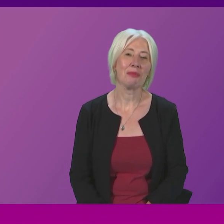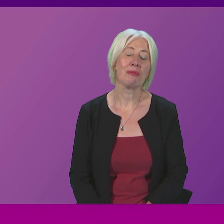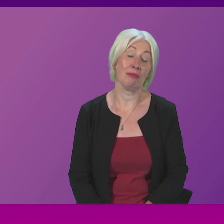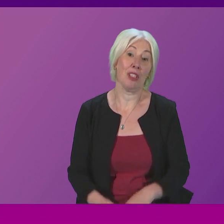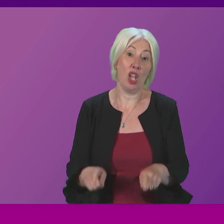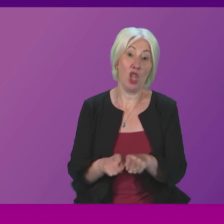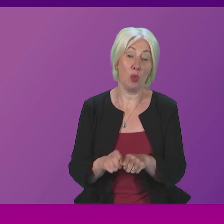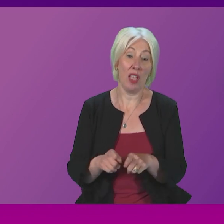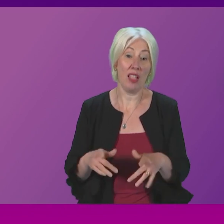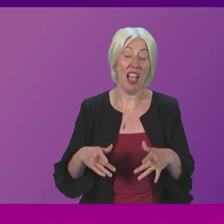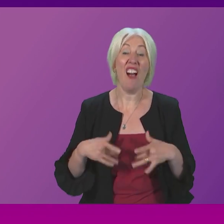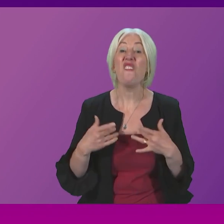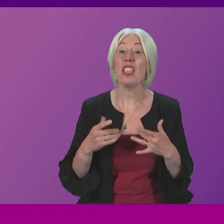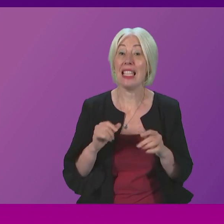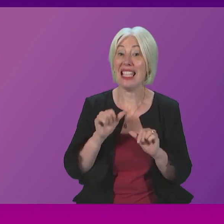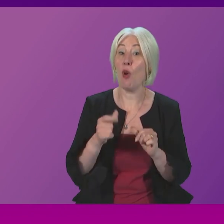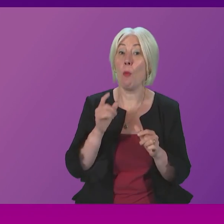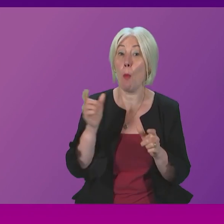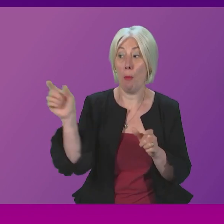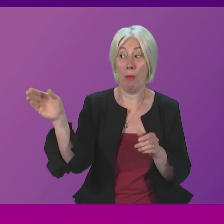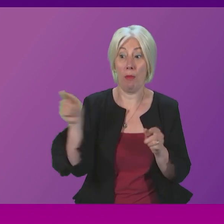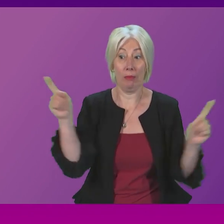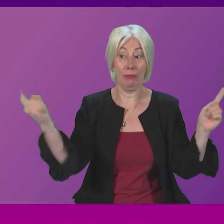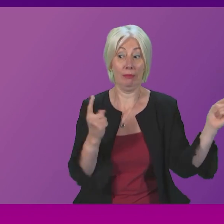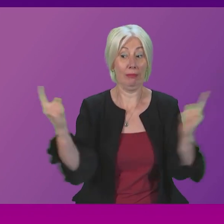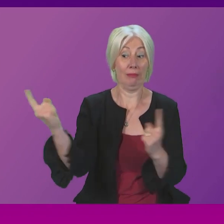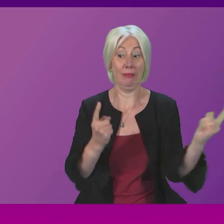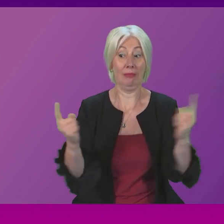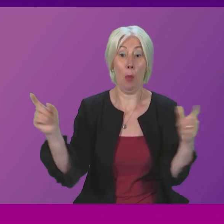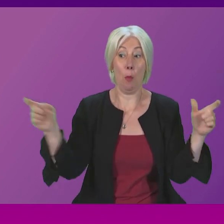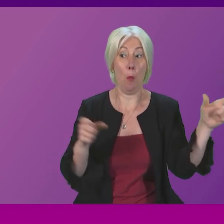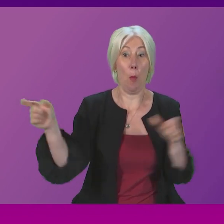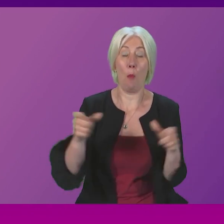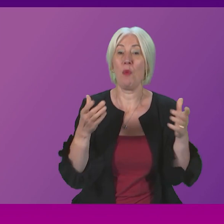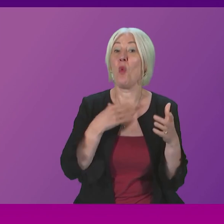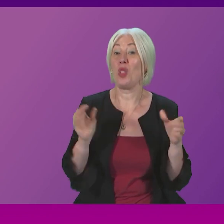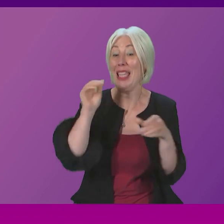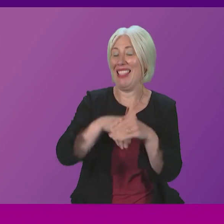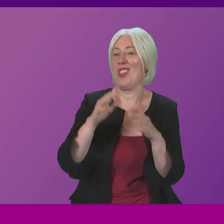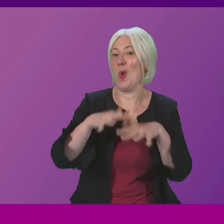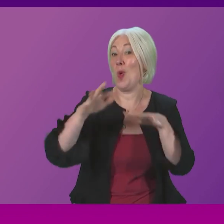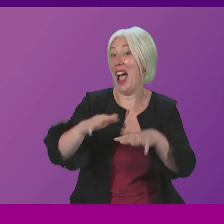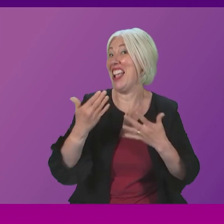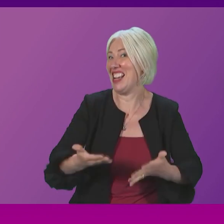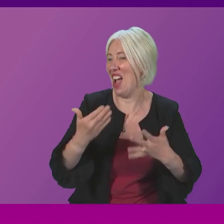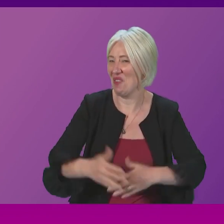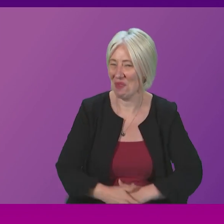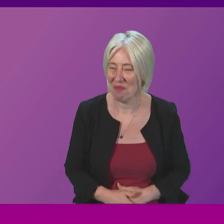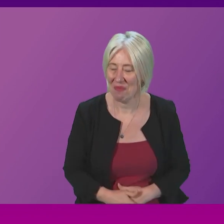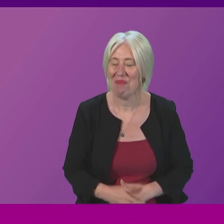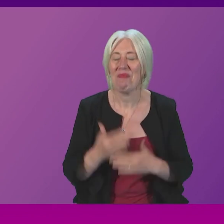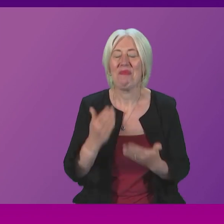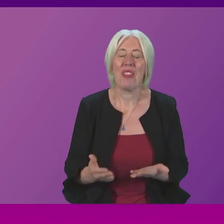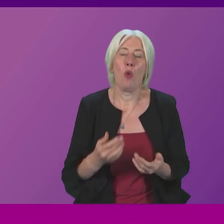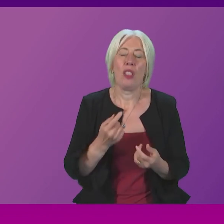I also feel your numbers may swell after that because there's a lot of people wanting to join in there. Can I just take this opportunity